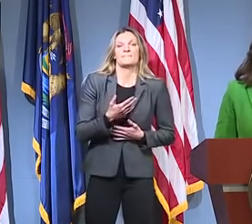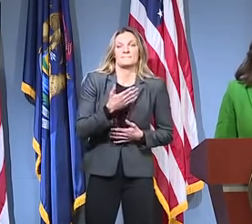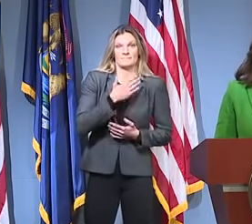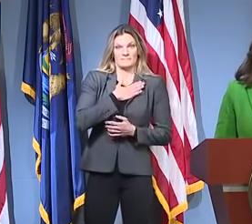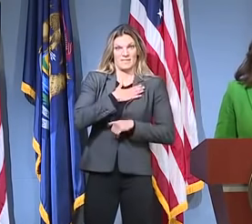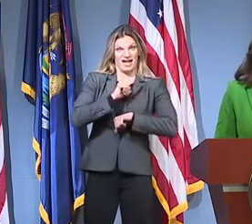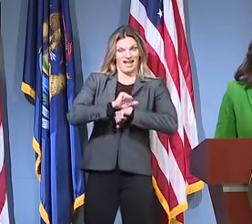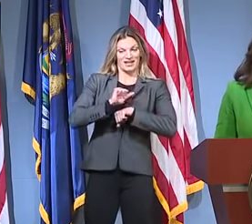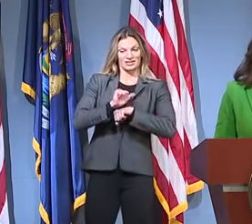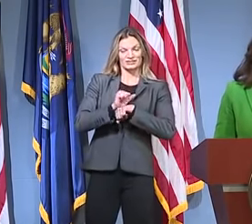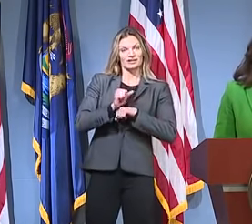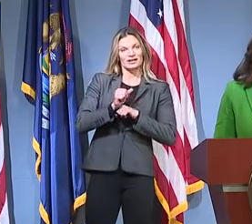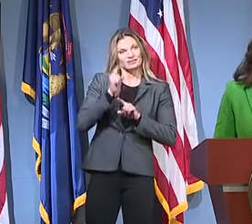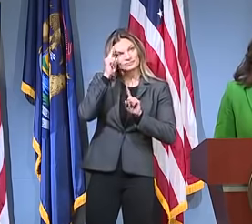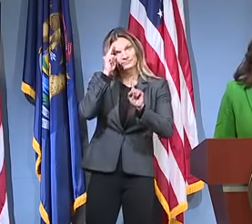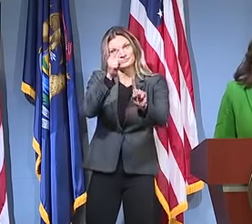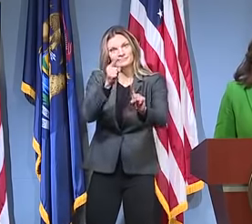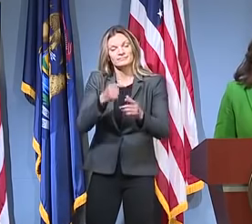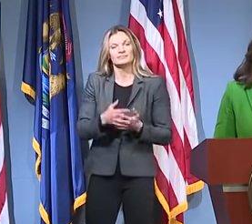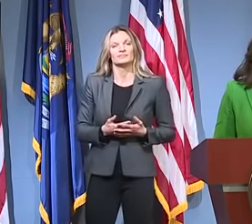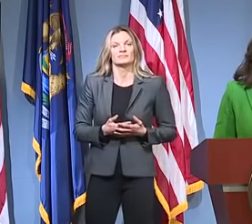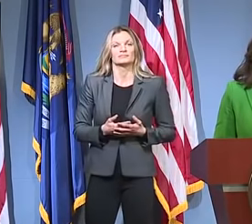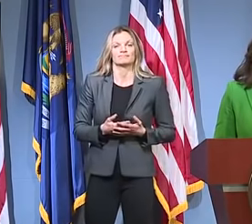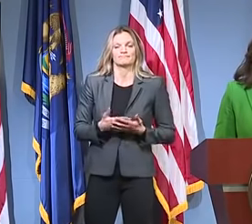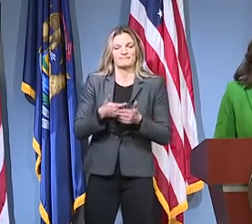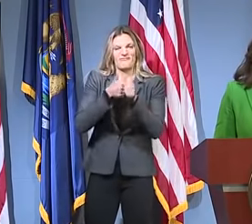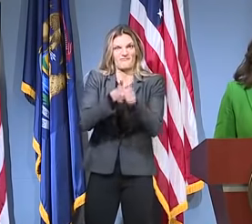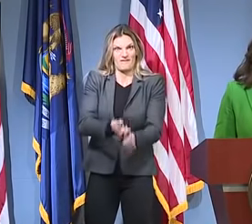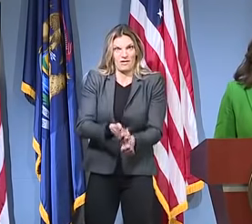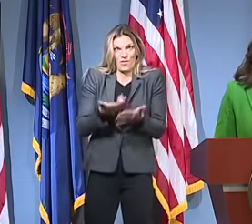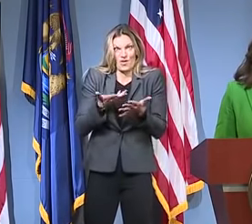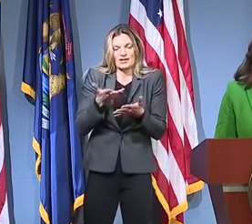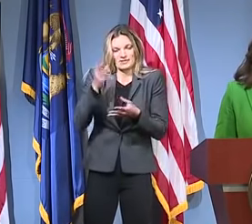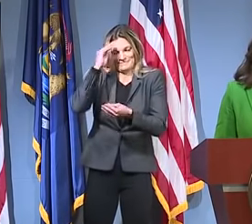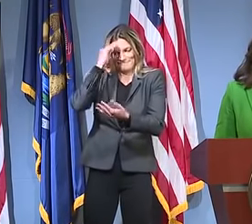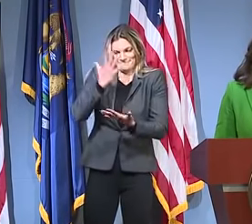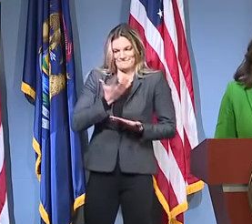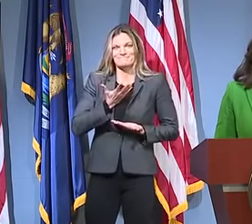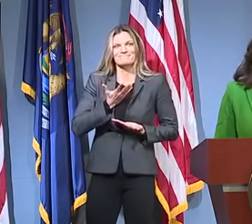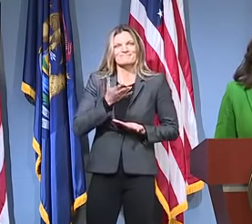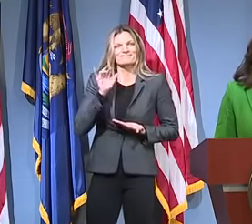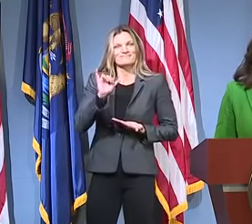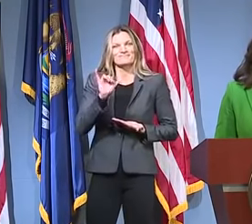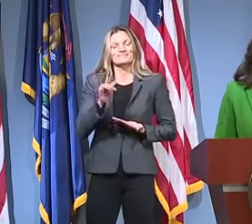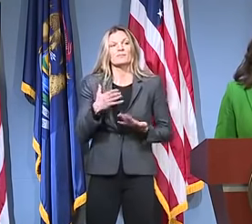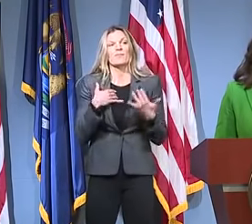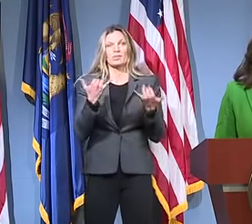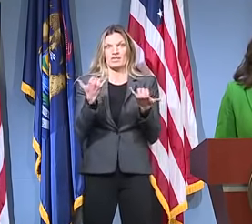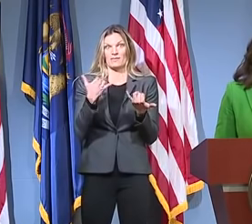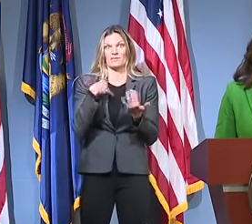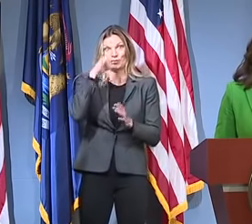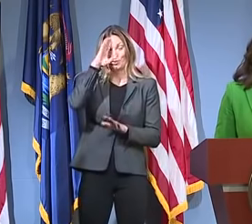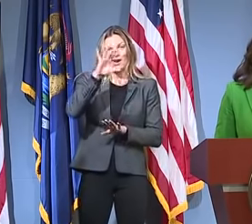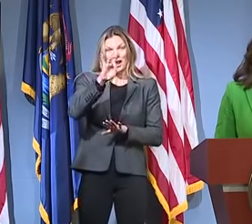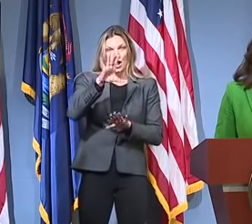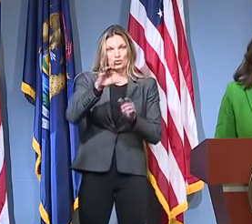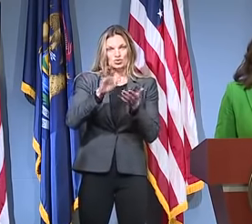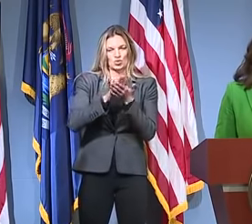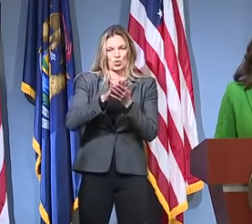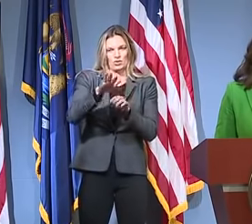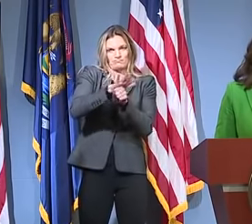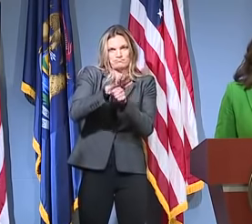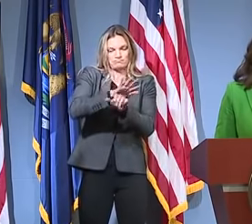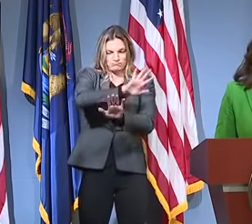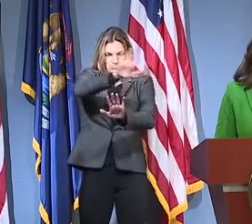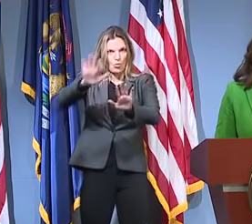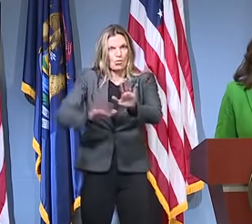is to do the best we can with the information that's available. What we recognize is that we have over 800 school districts in the state of Michigan, and